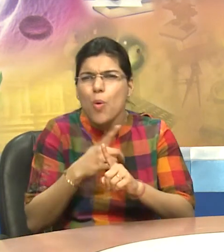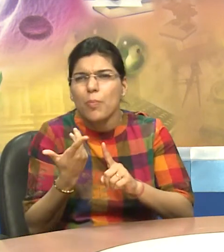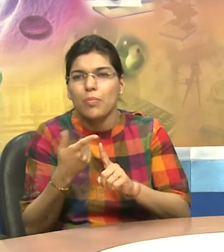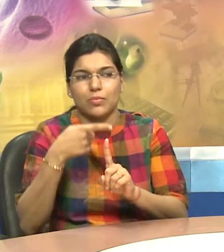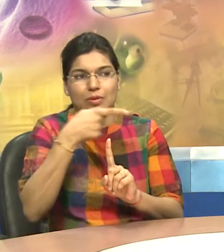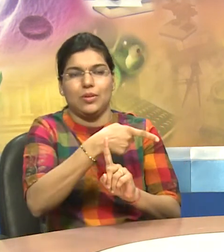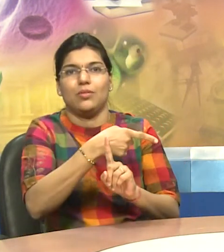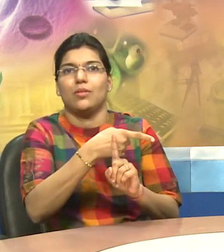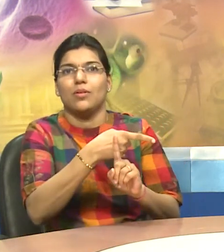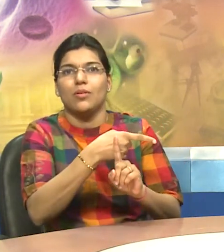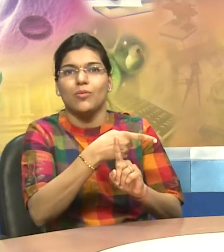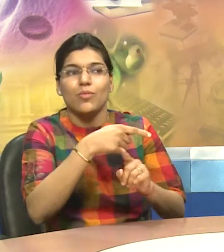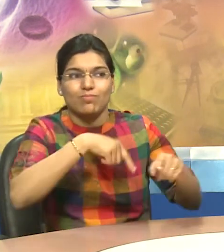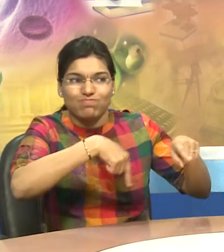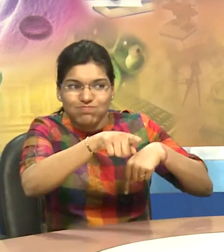might feel pain.